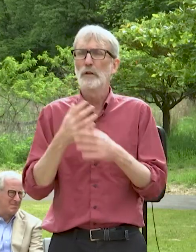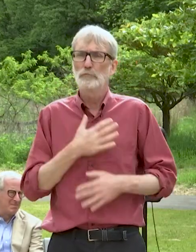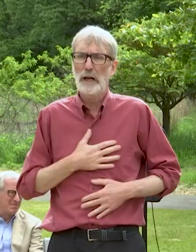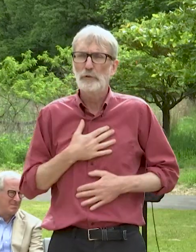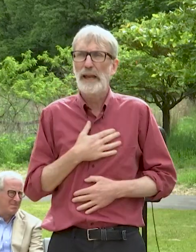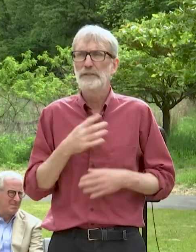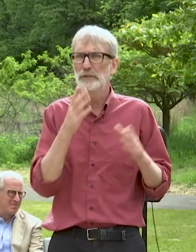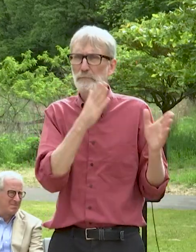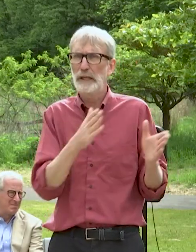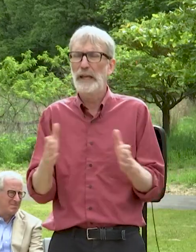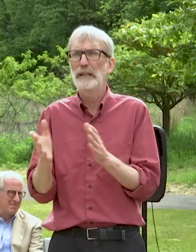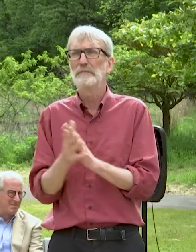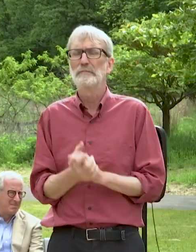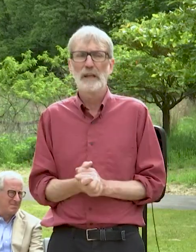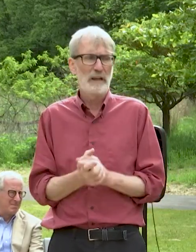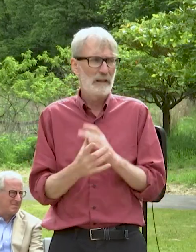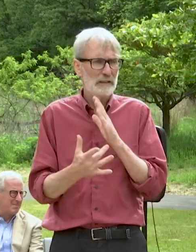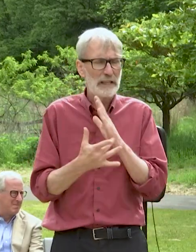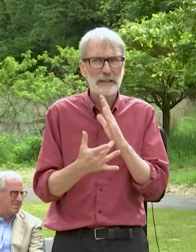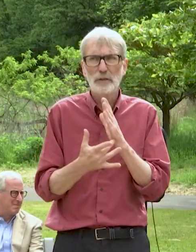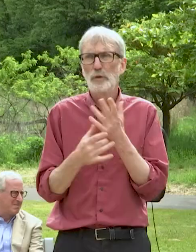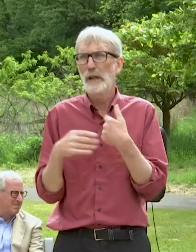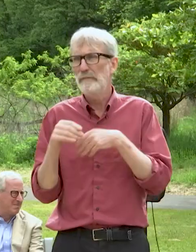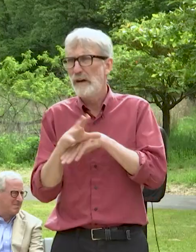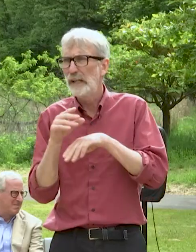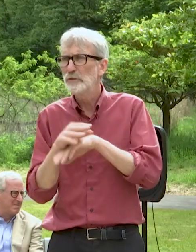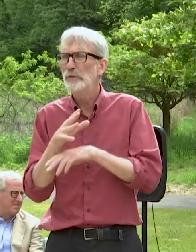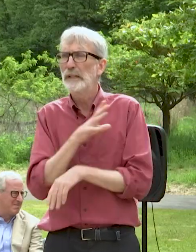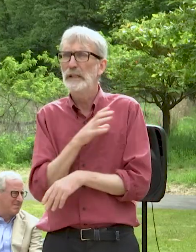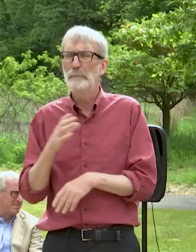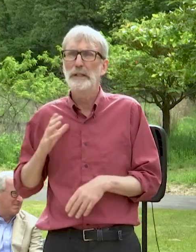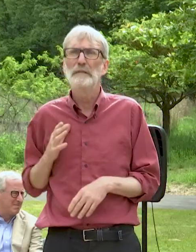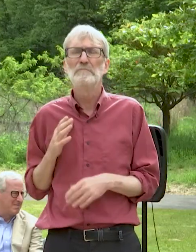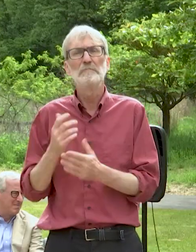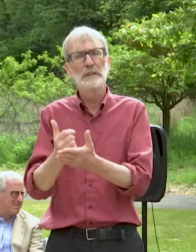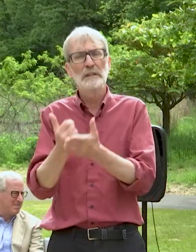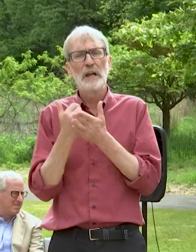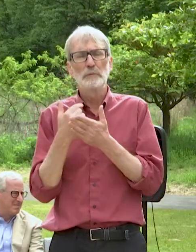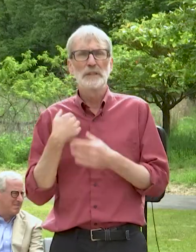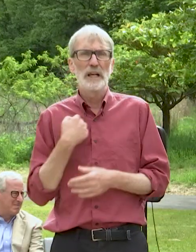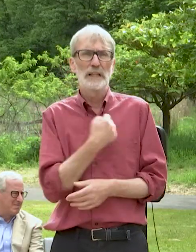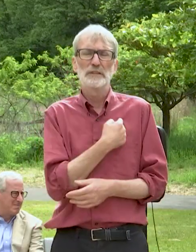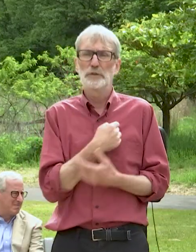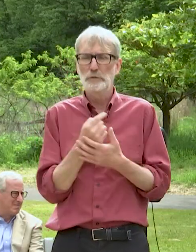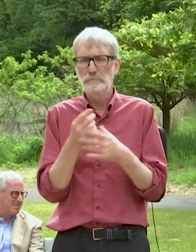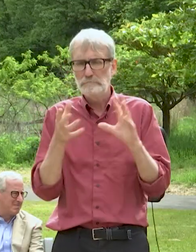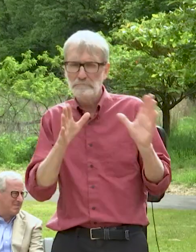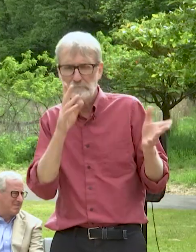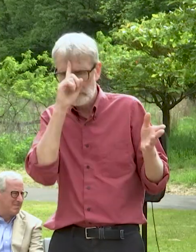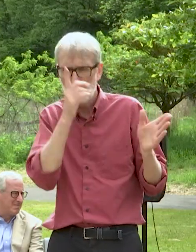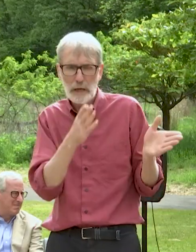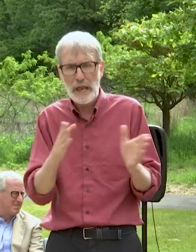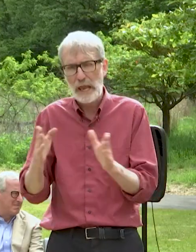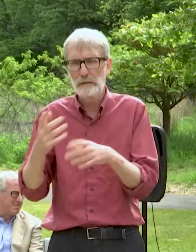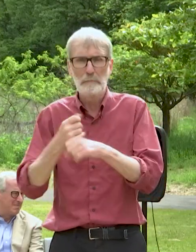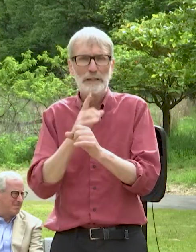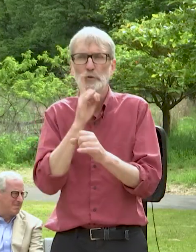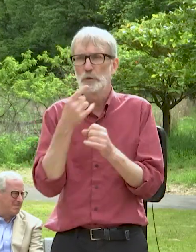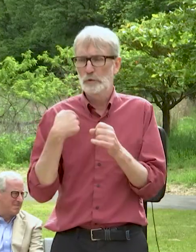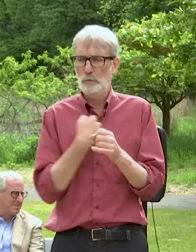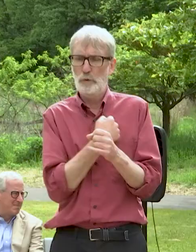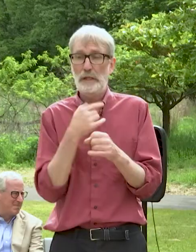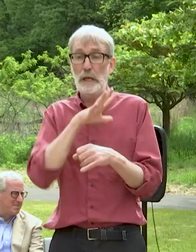You participate on our technical advisory committee, and that helps us to shape our efforts to ensure that we are being